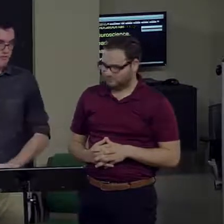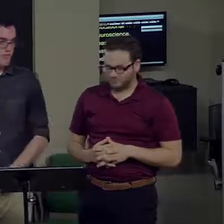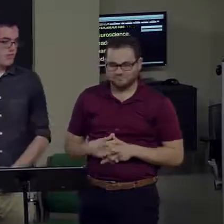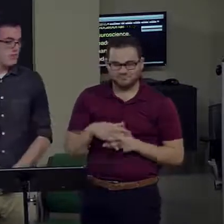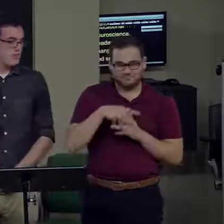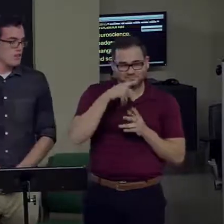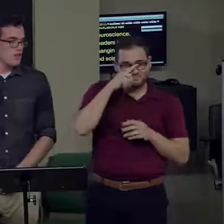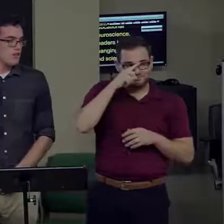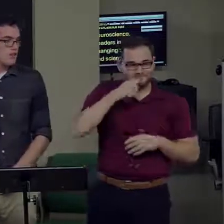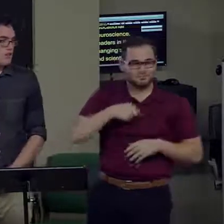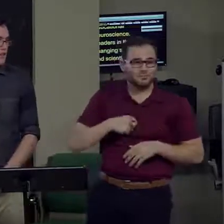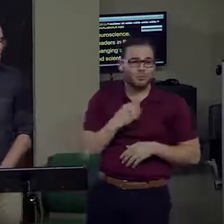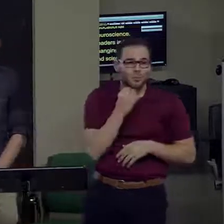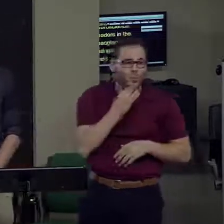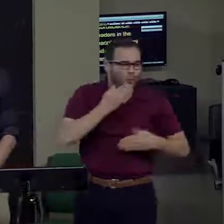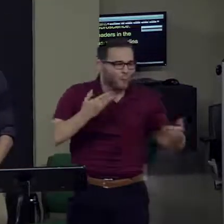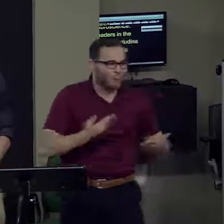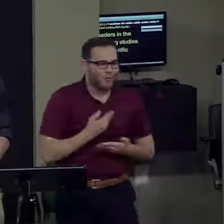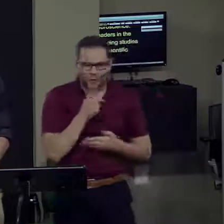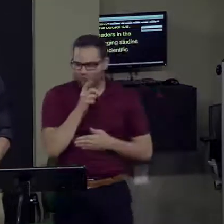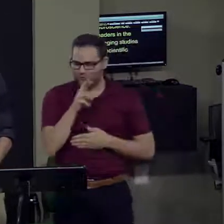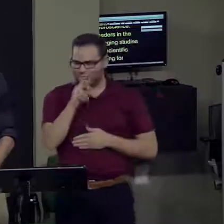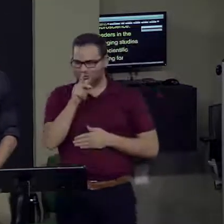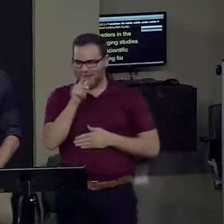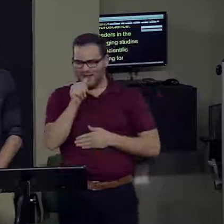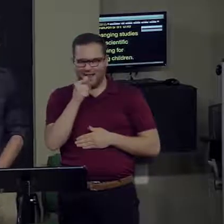Young Children.